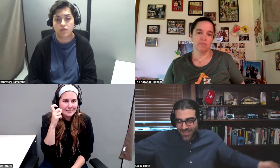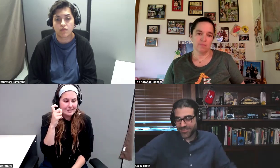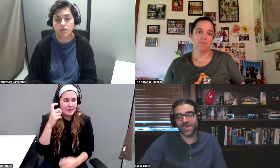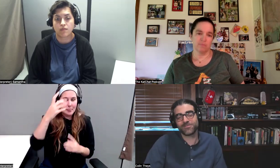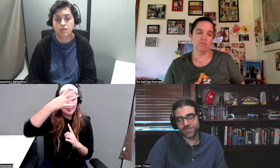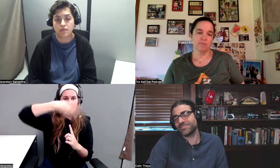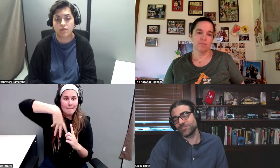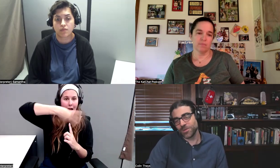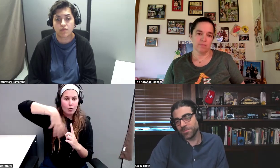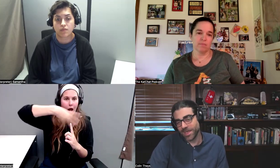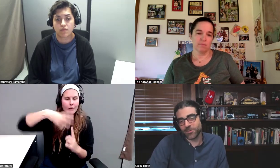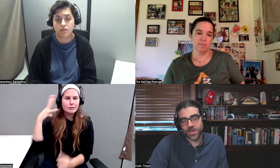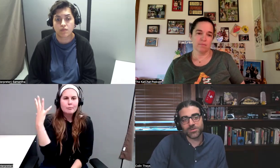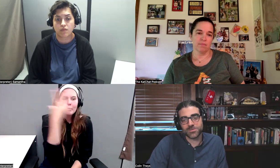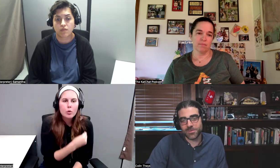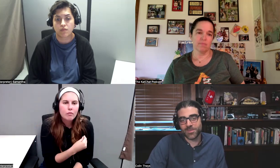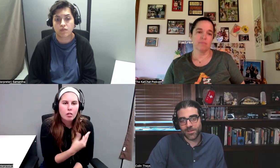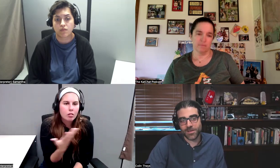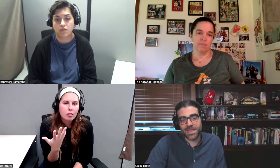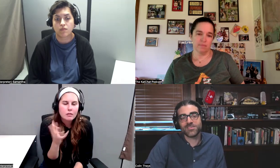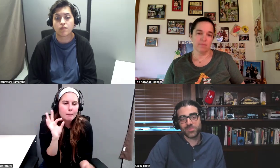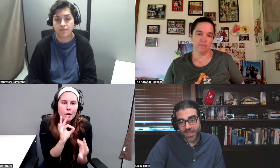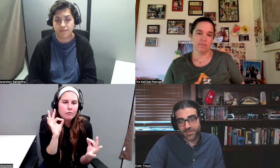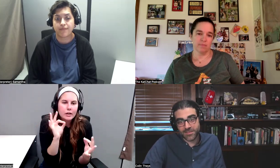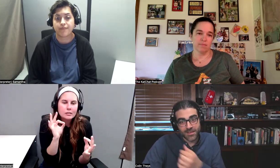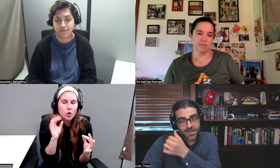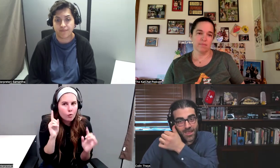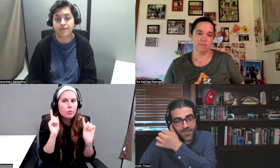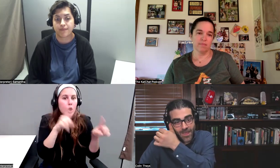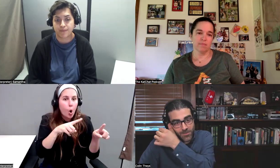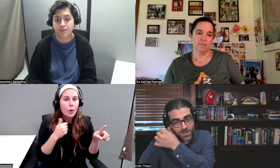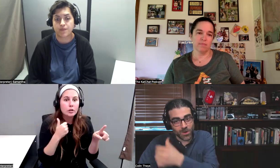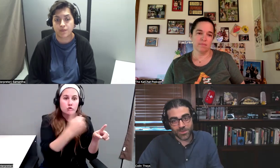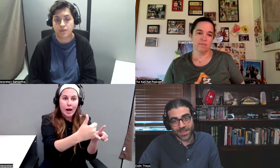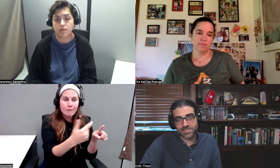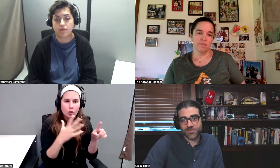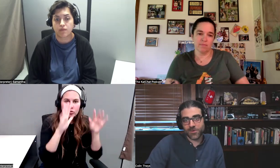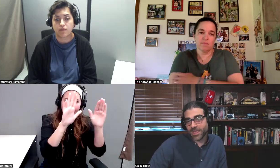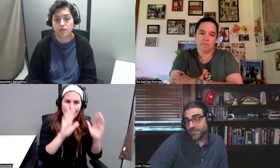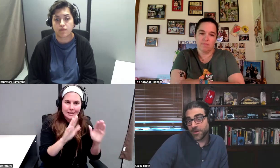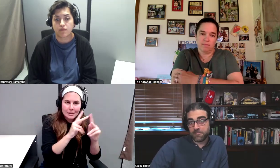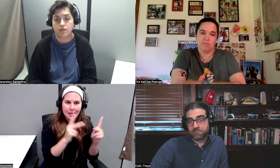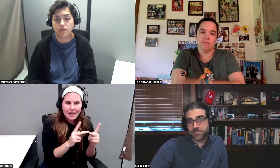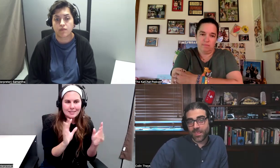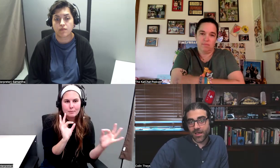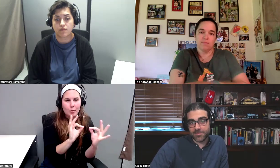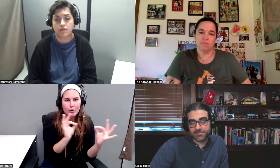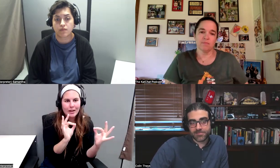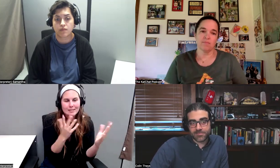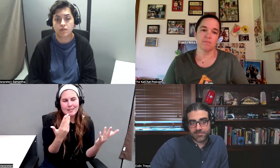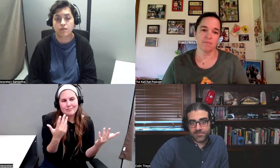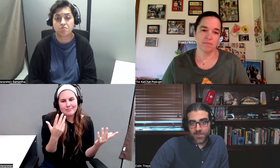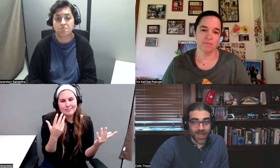phenomenal, right? So that's the trade we make. We go to an amazing place and then we work with less stuff when we get there.